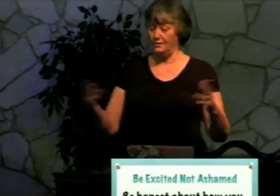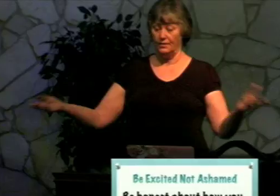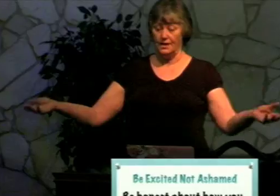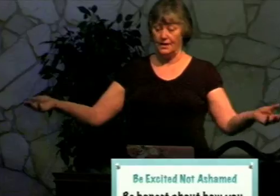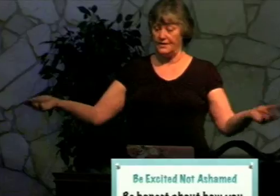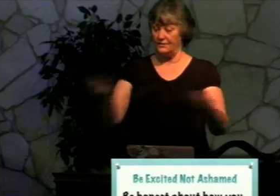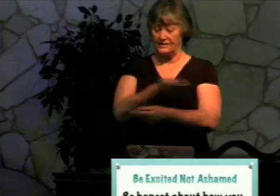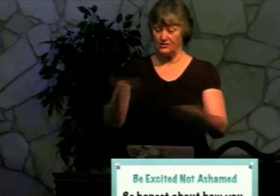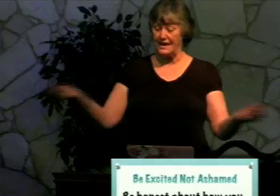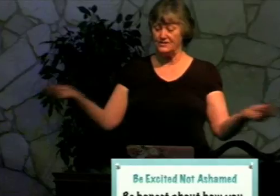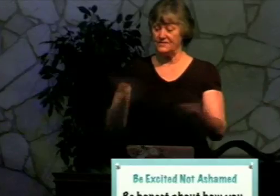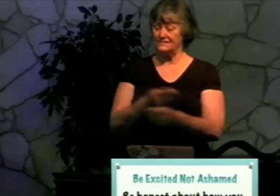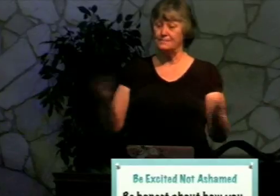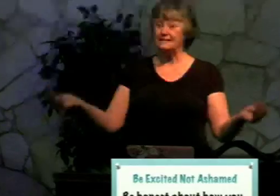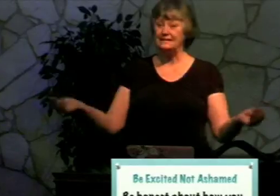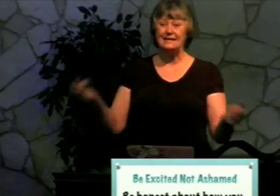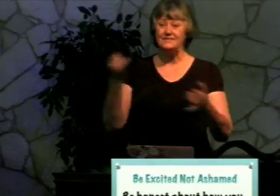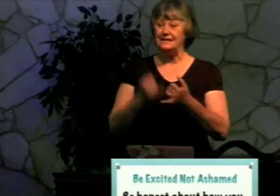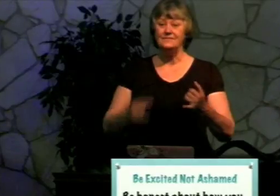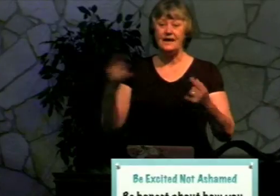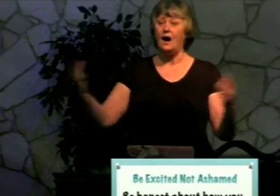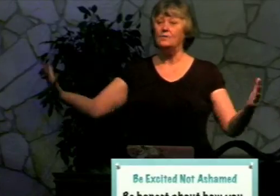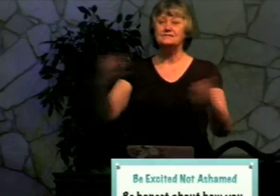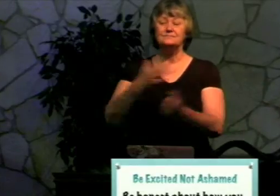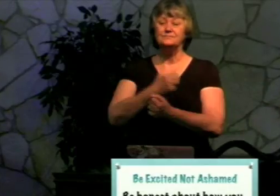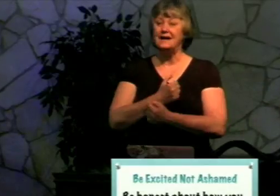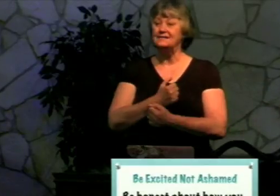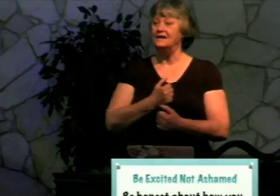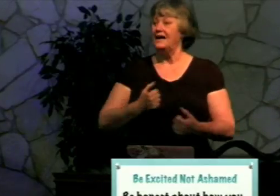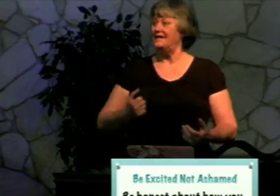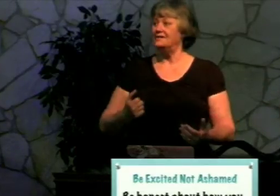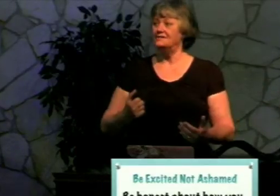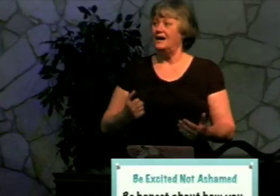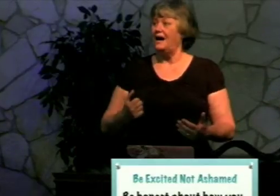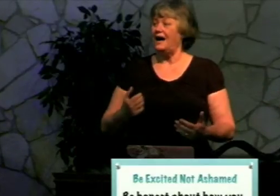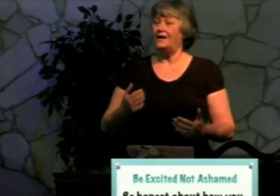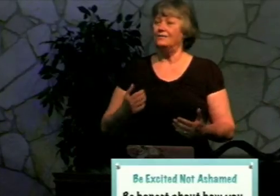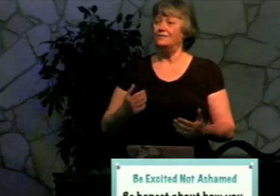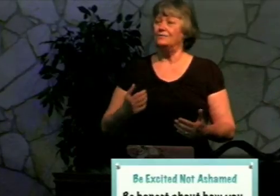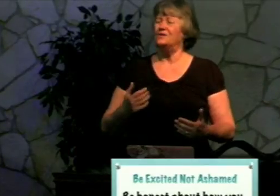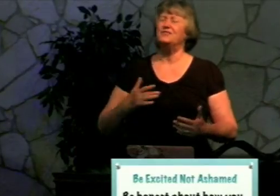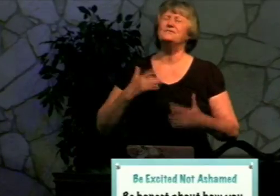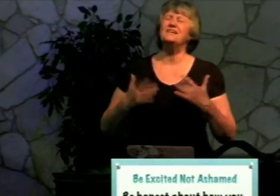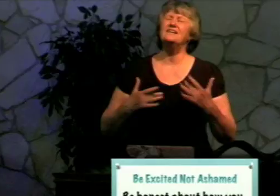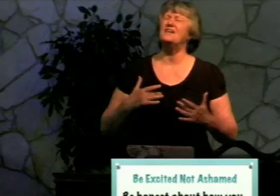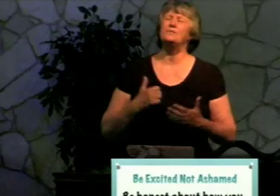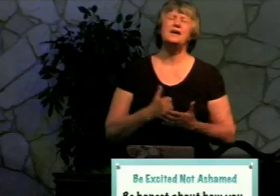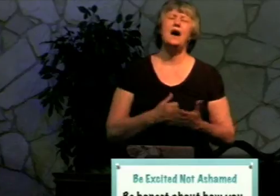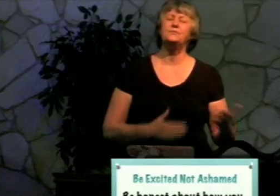people that are exchanging this money, in the end, they always embrace, and we're thrilled that we helped